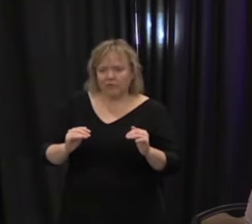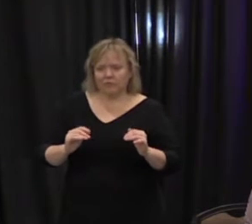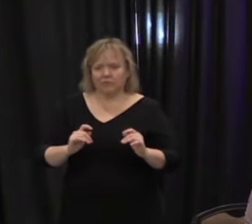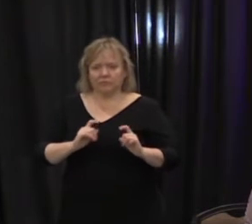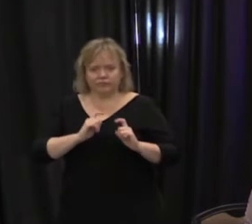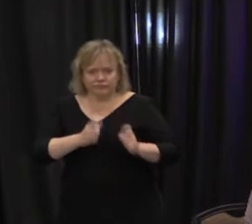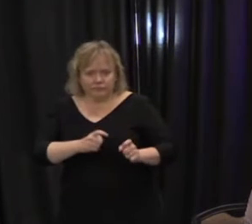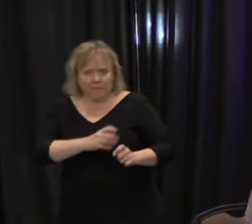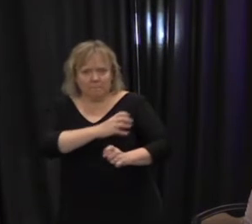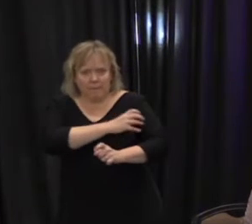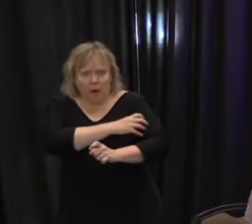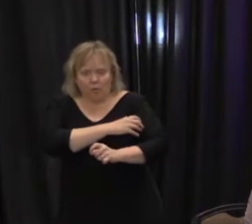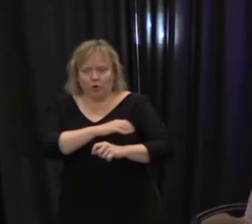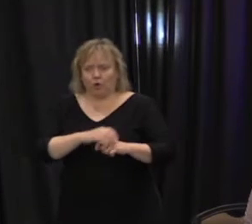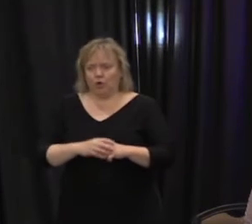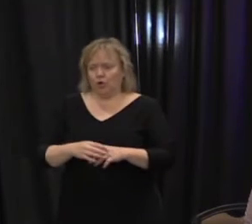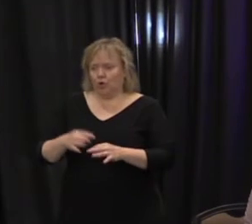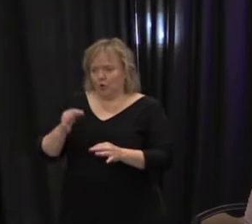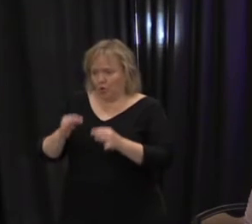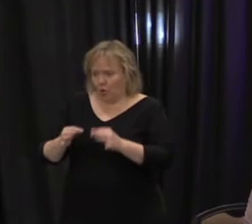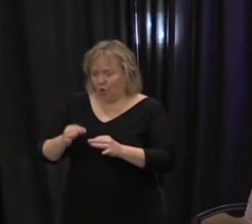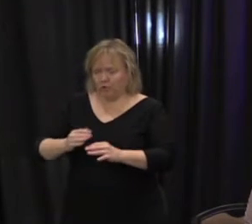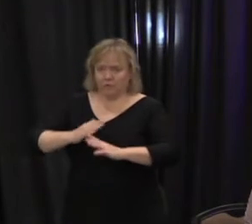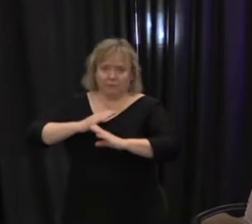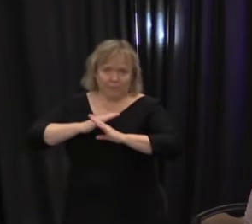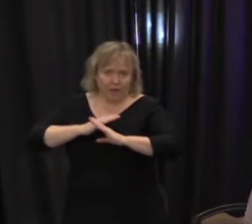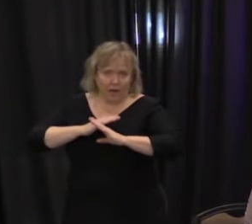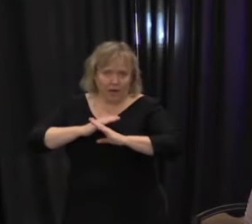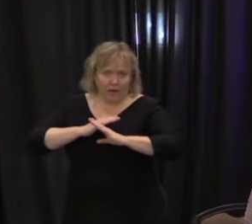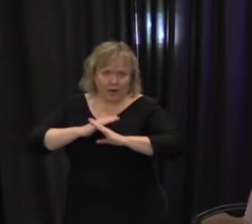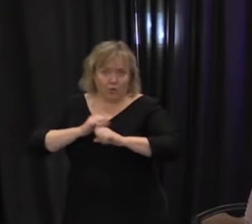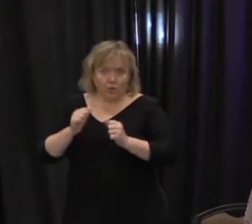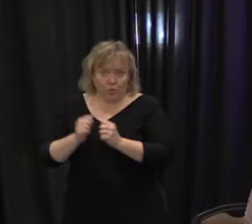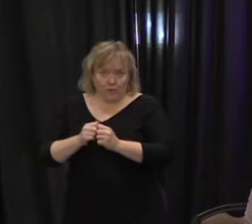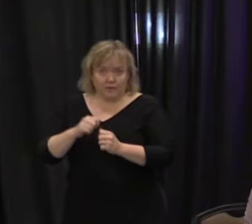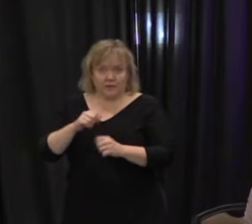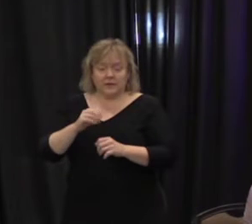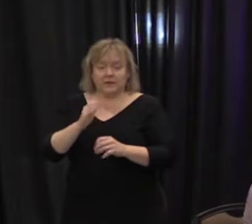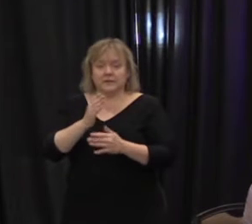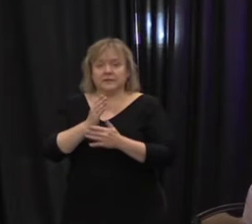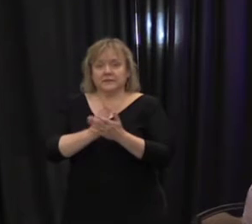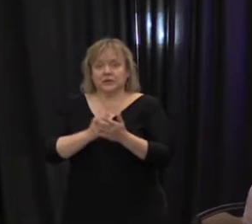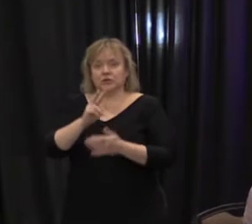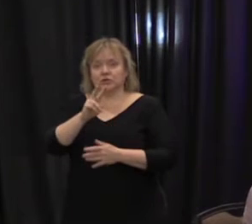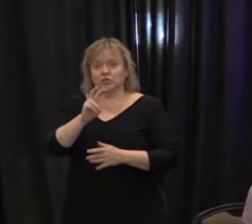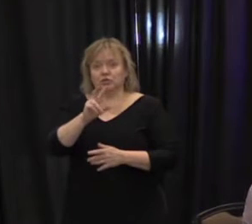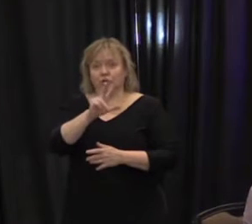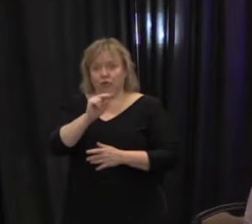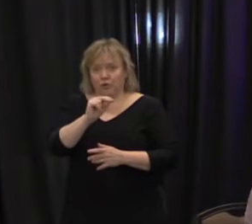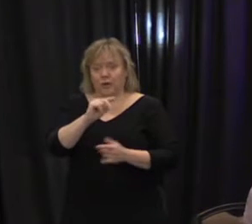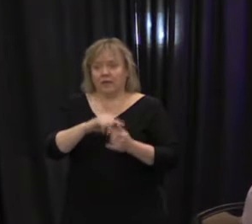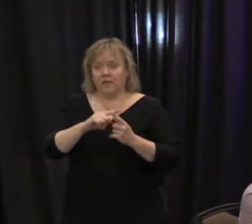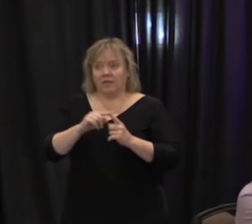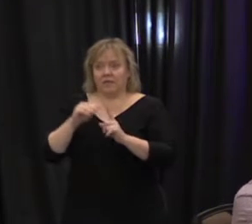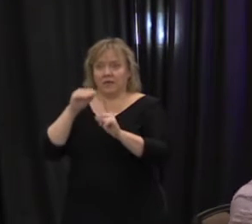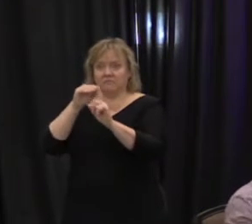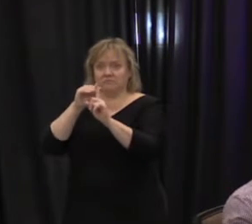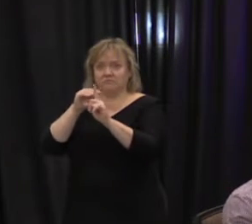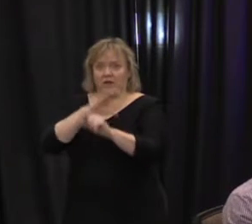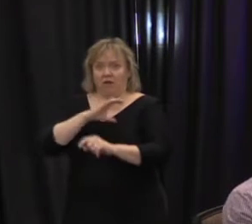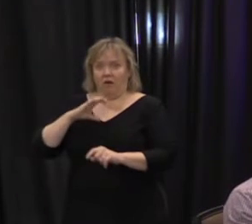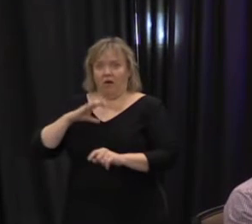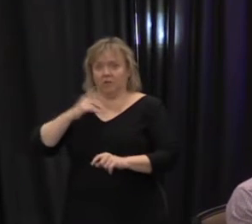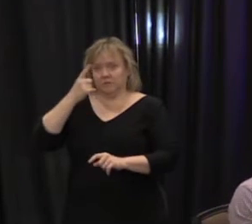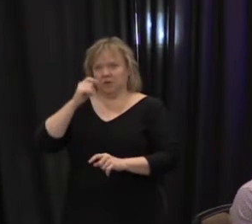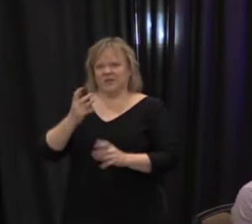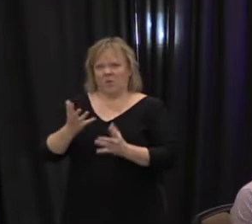courts was routinely blocked because you had Section 230, and that's when they turned to Congress because they needed this exemption.